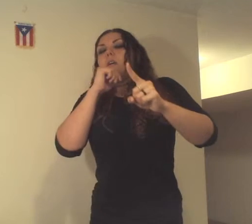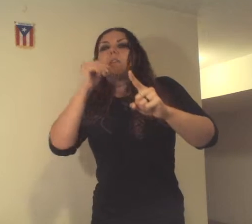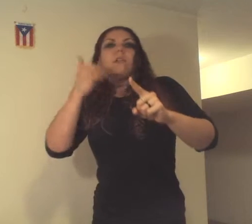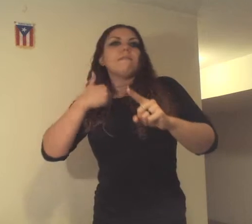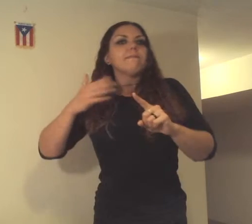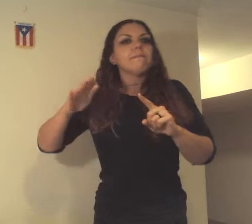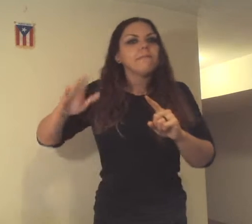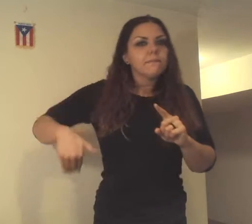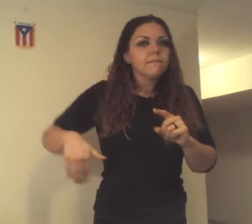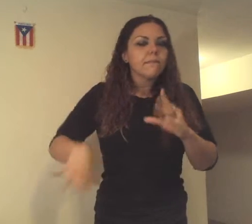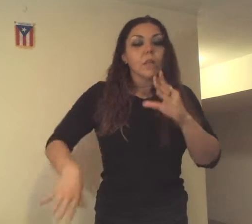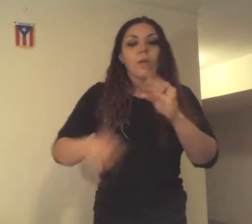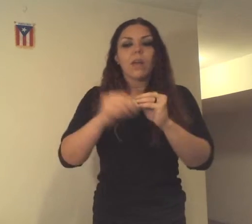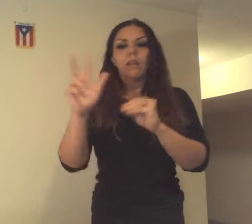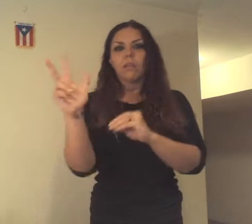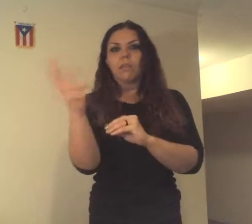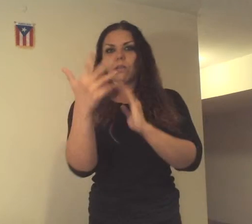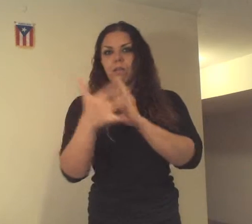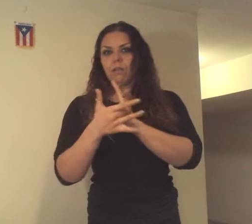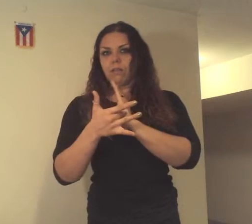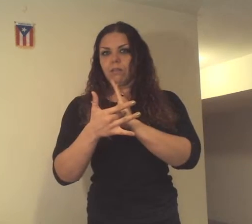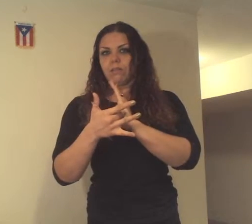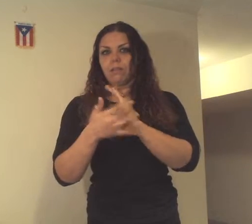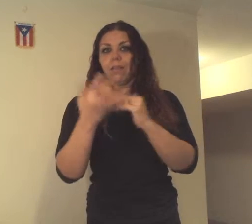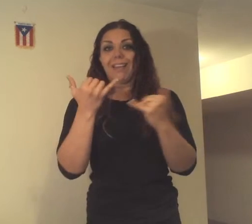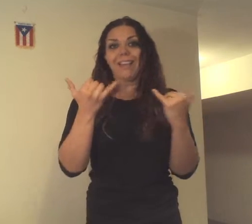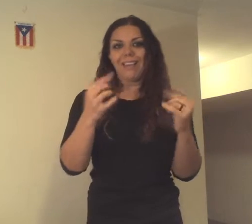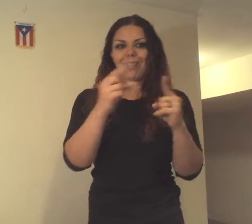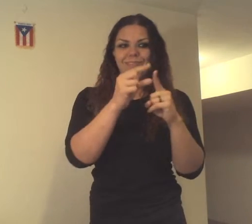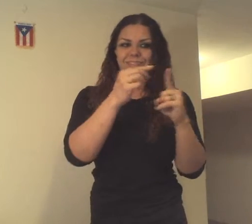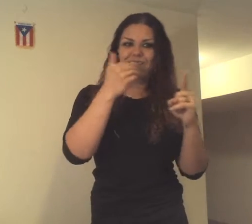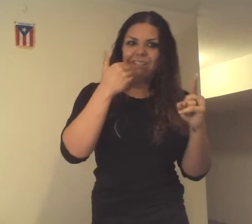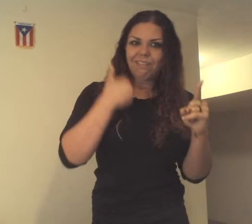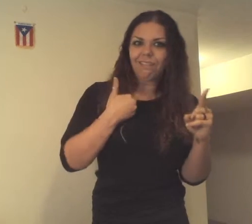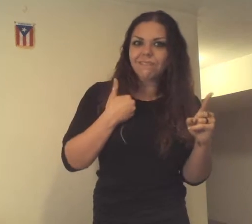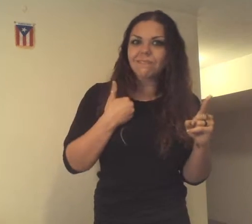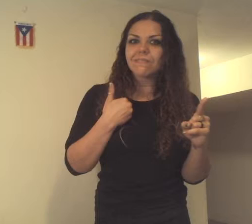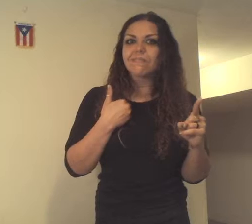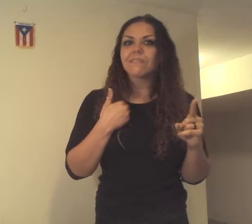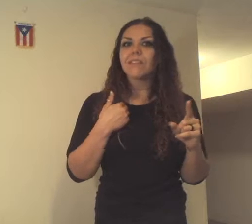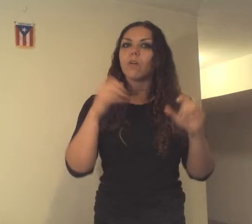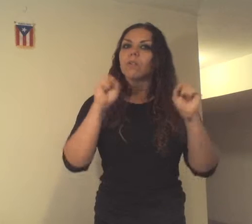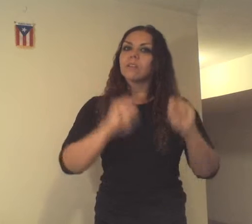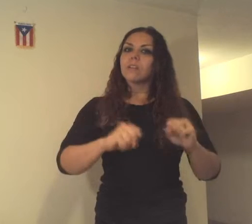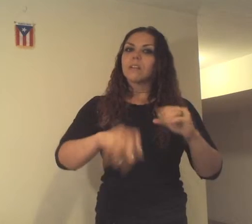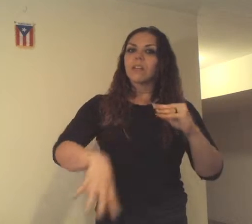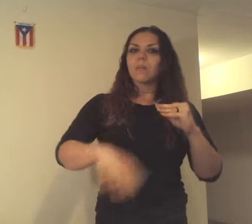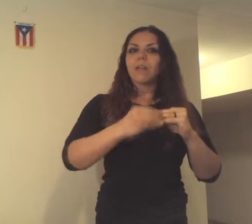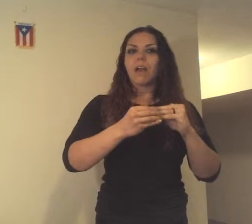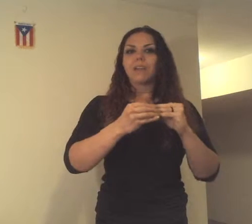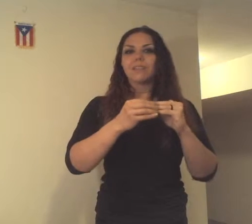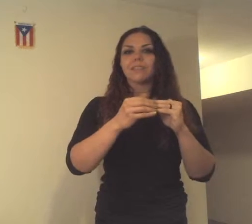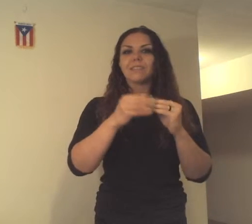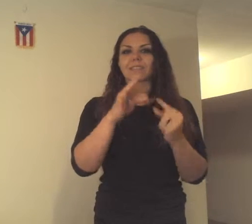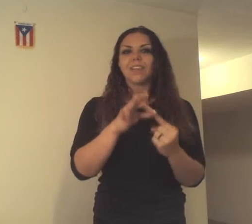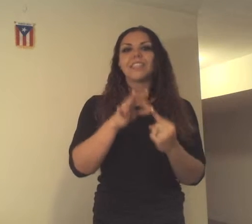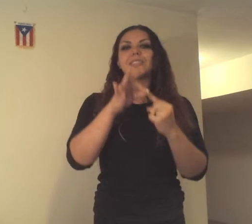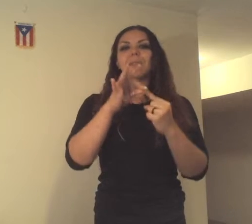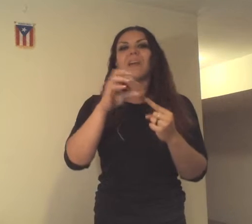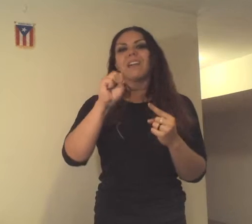technology. And now we've got the words, and we can apply the special sauce to translation. We